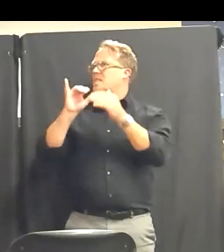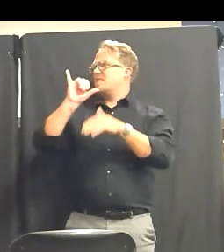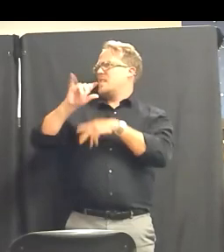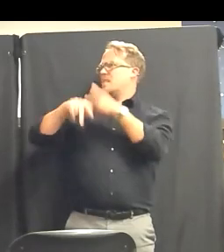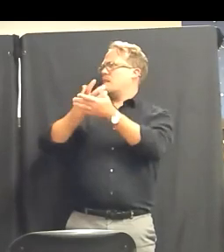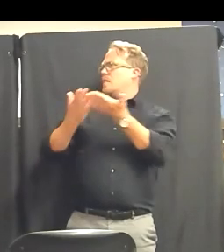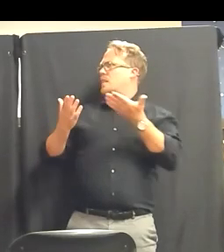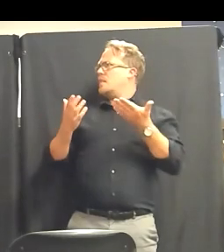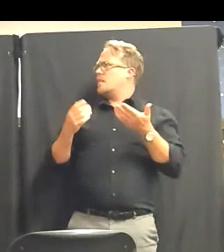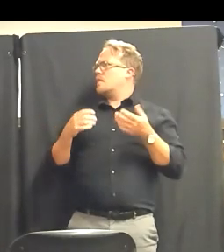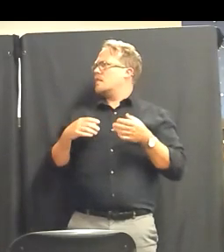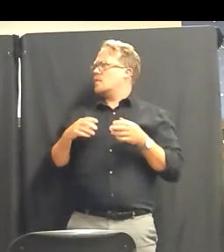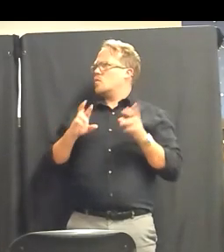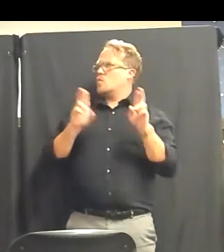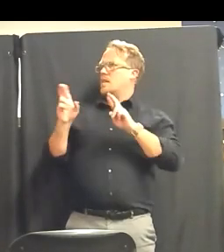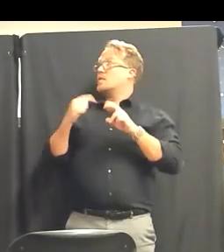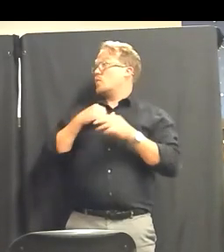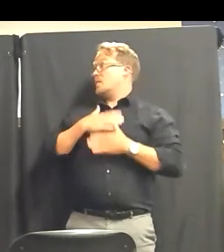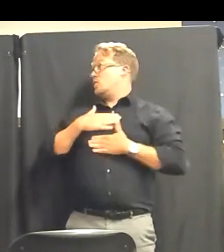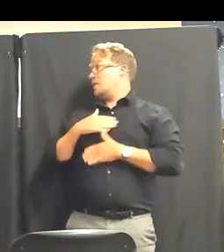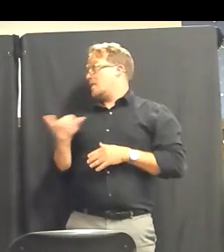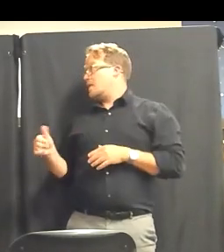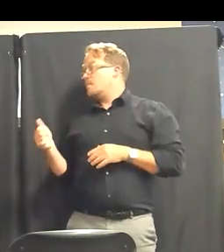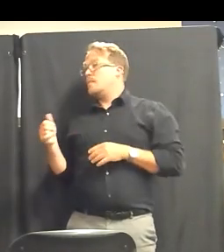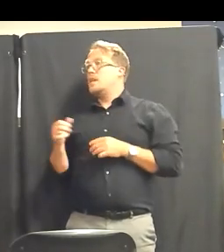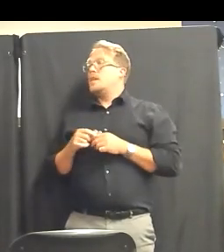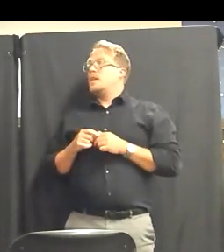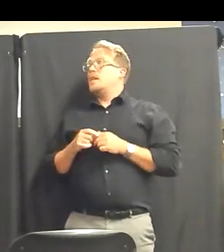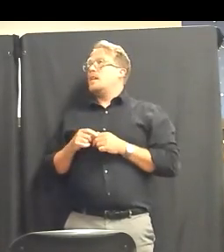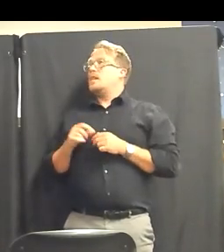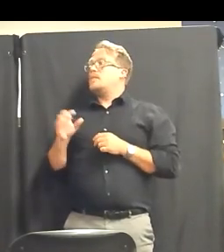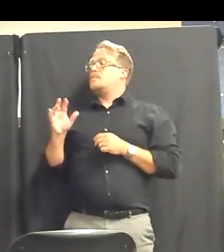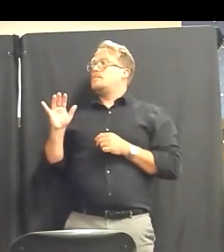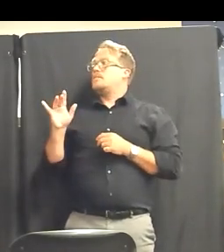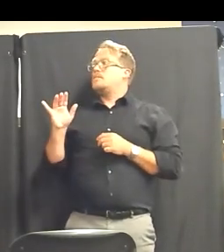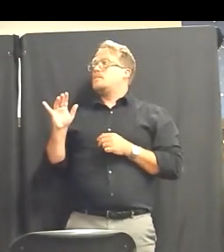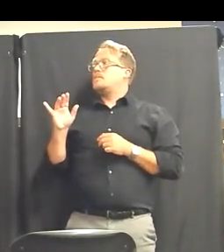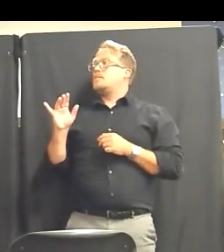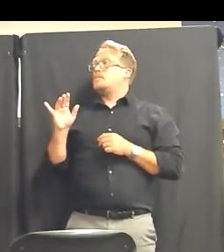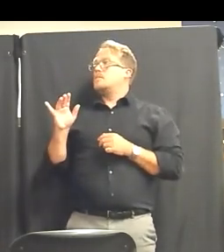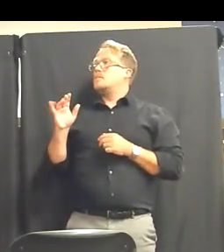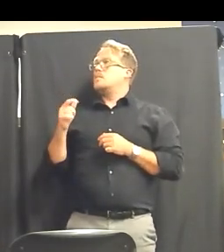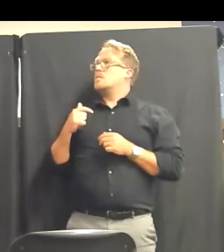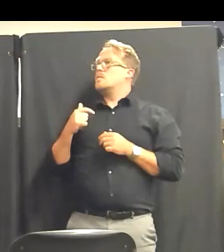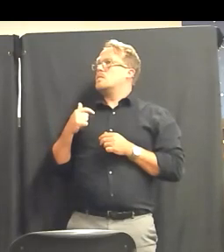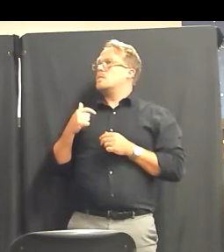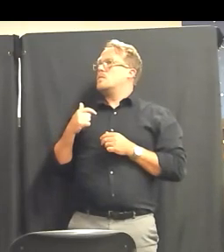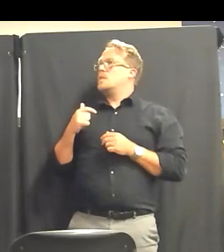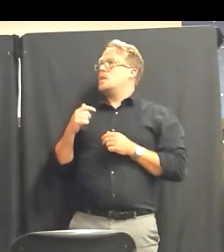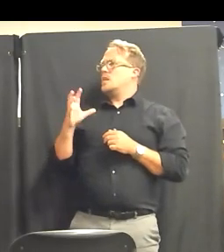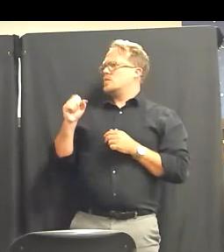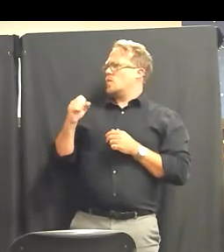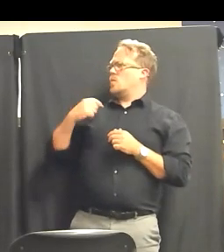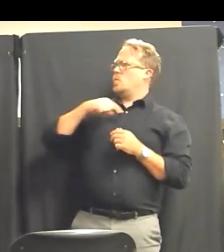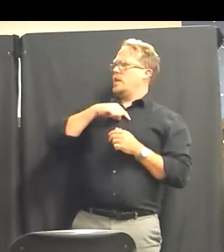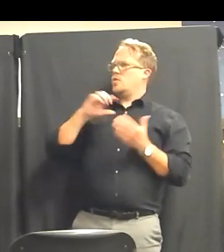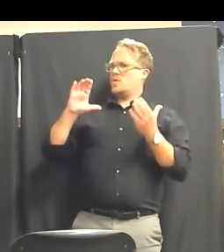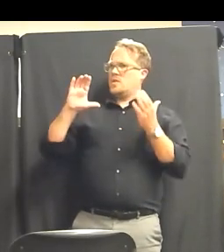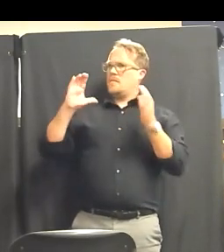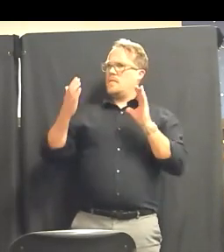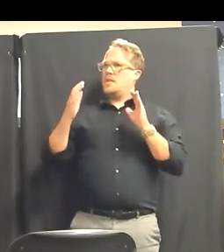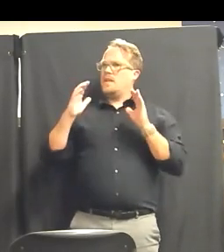kind of thing. So I really appreciate it. And I would, just so that we're